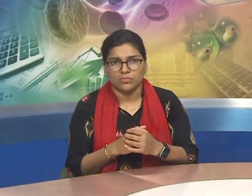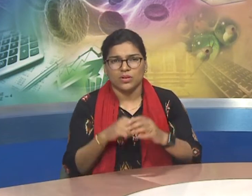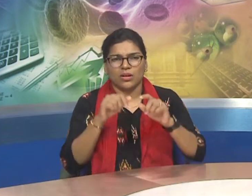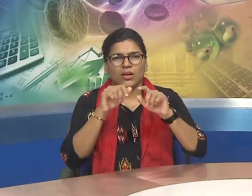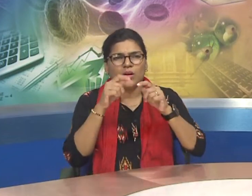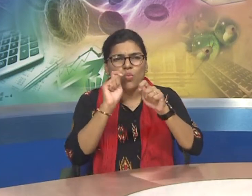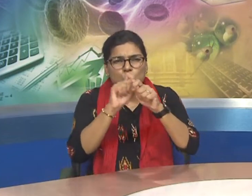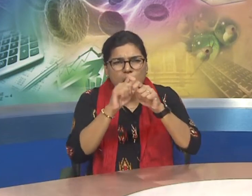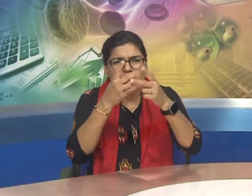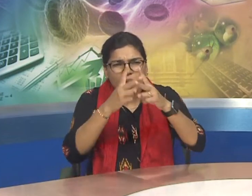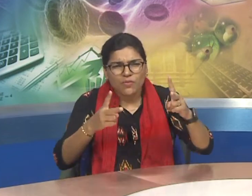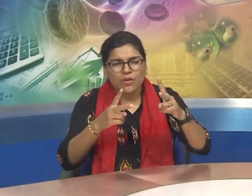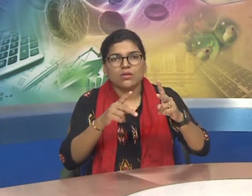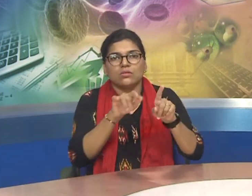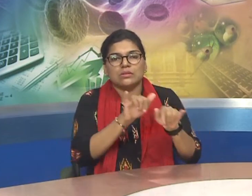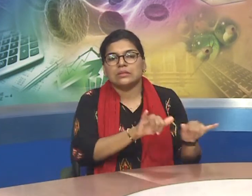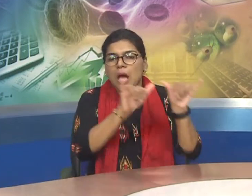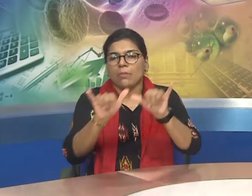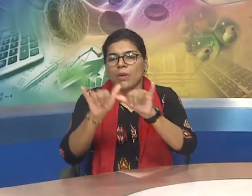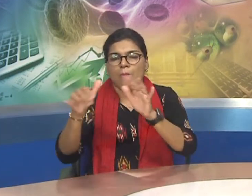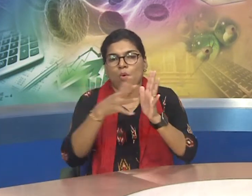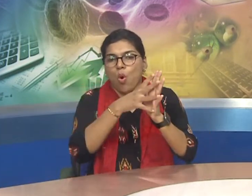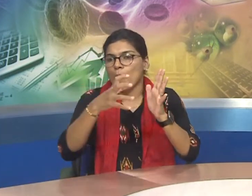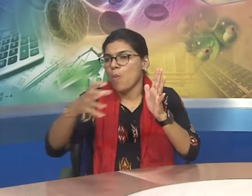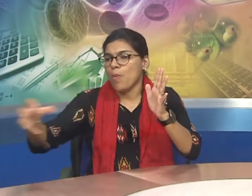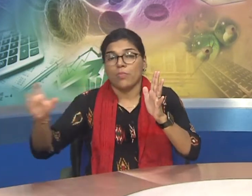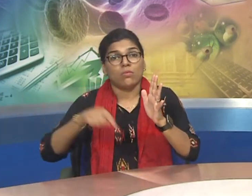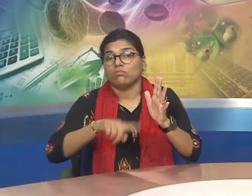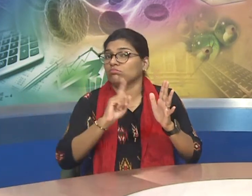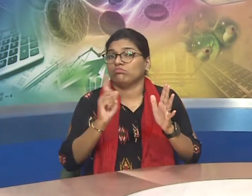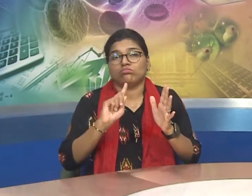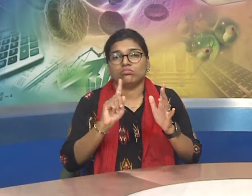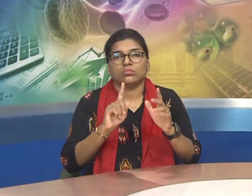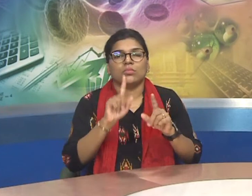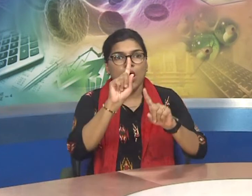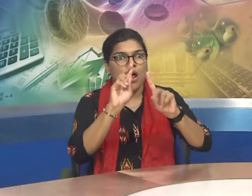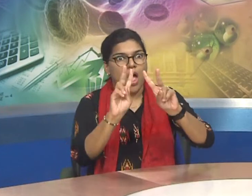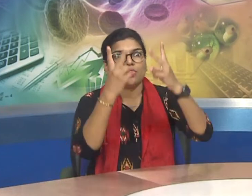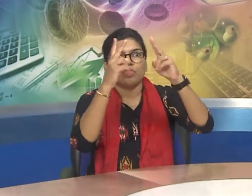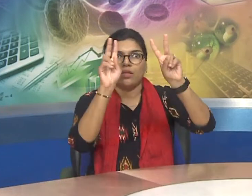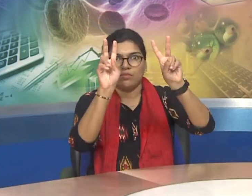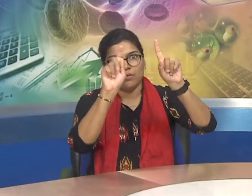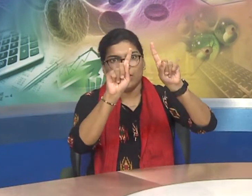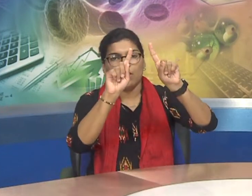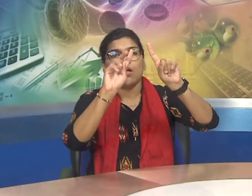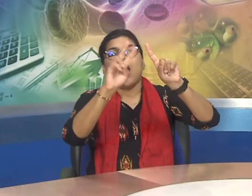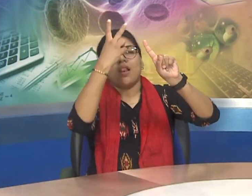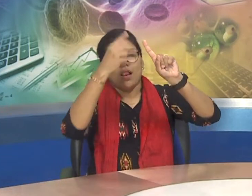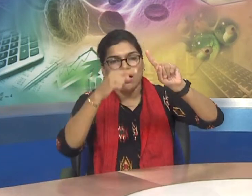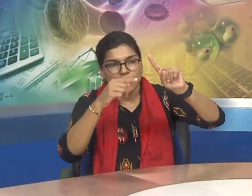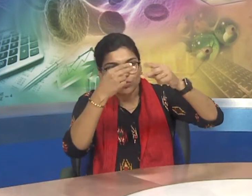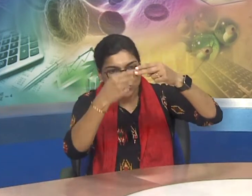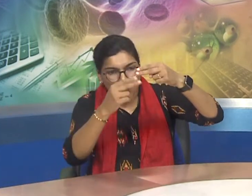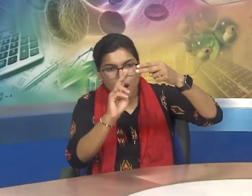12. To avoid duplication of work, it is important that we keep a track of all